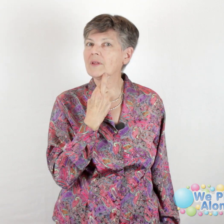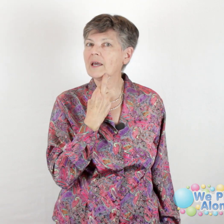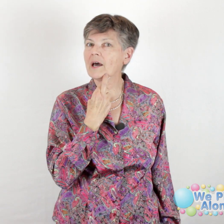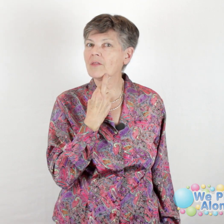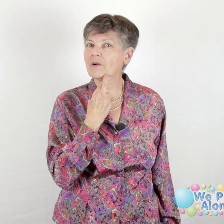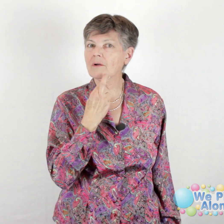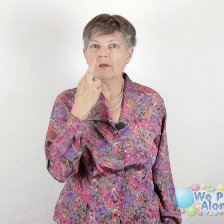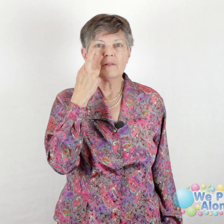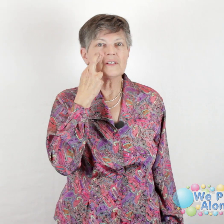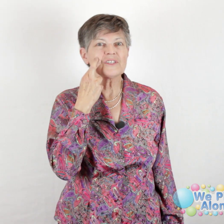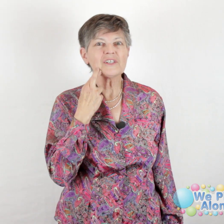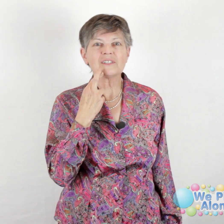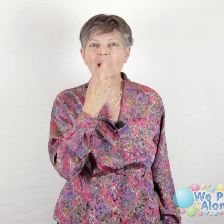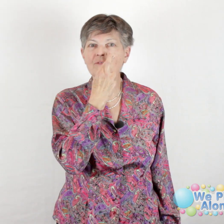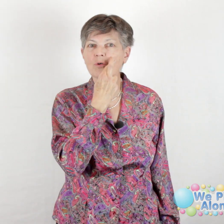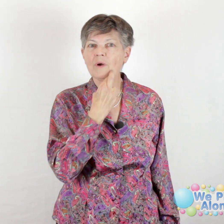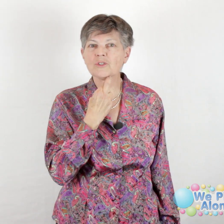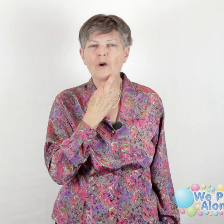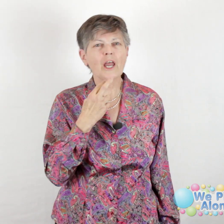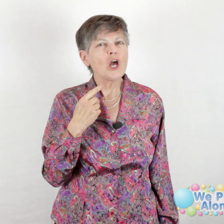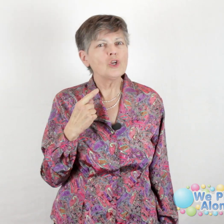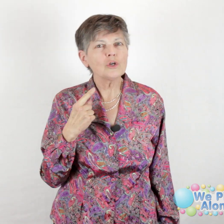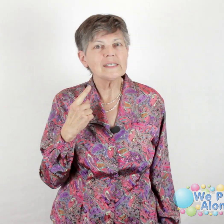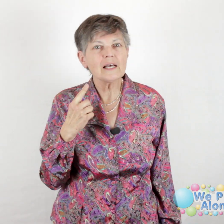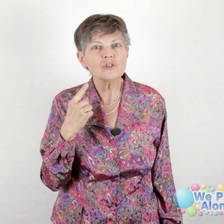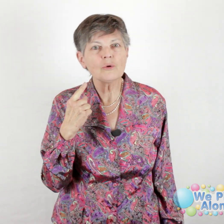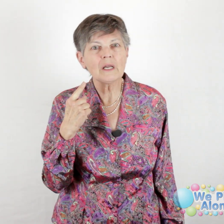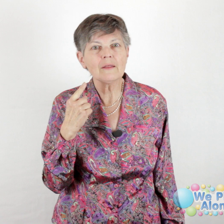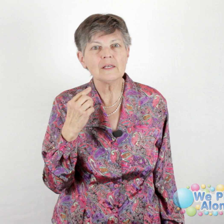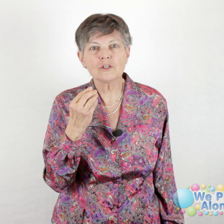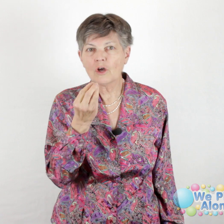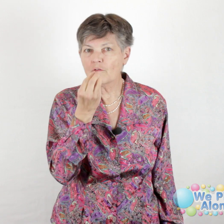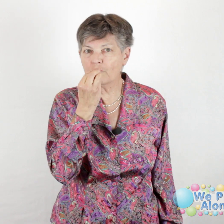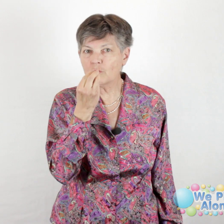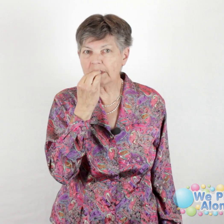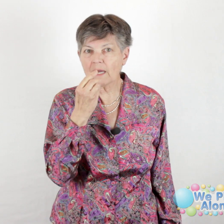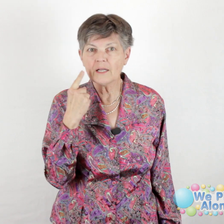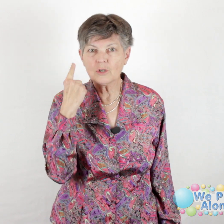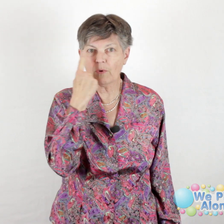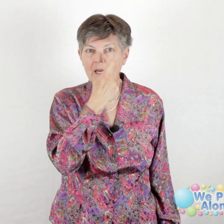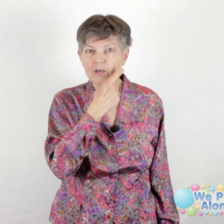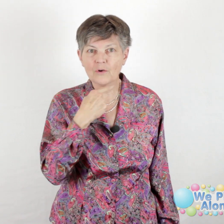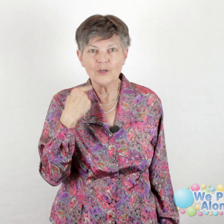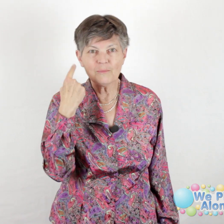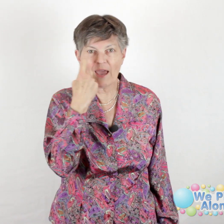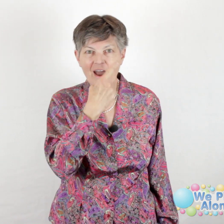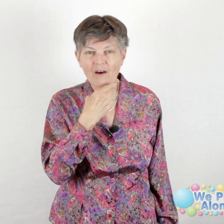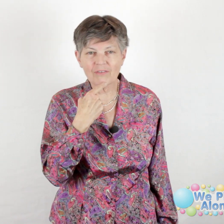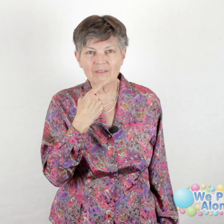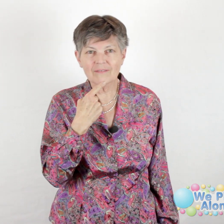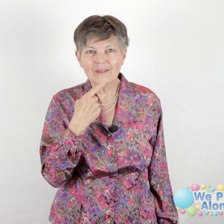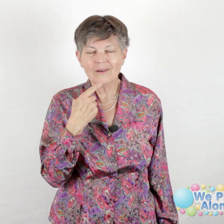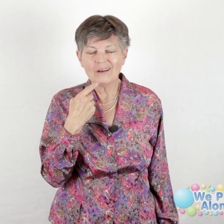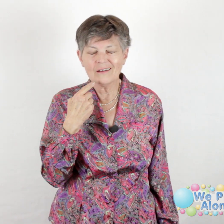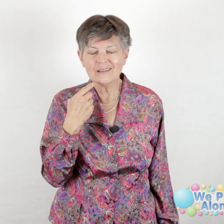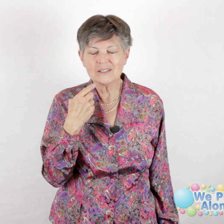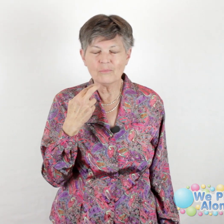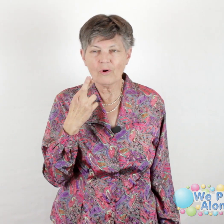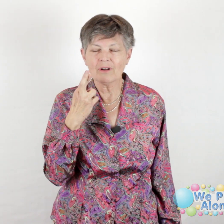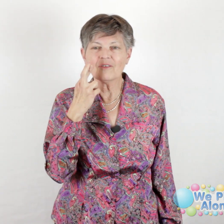the other. This is a sign for restaurant. Notice how so many of these food signs are right here at your mouth. Well, that's important,